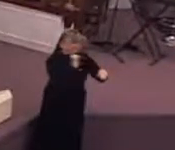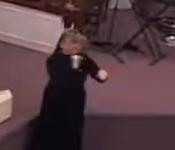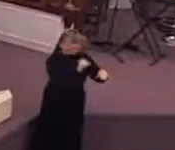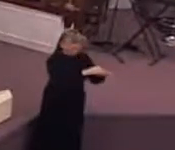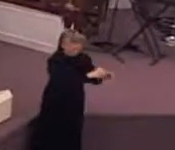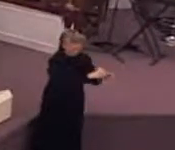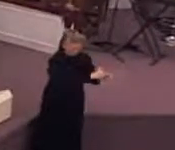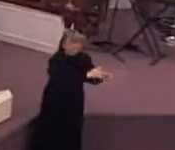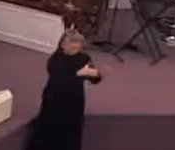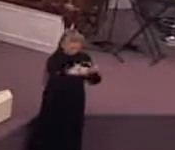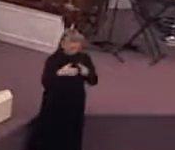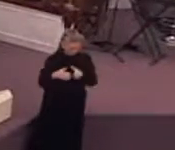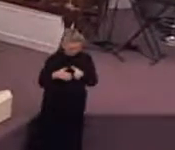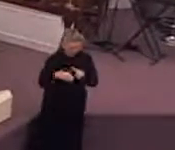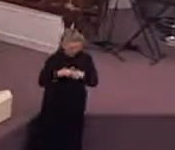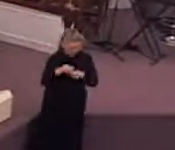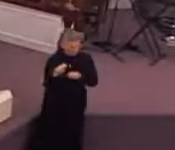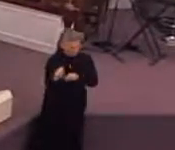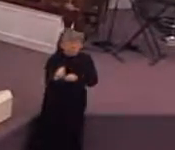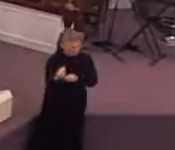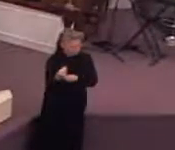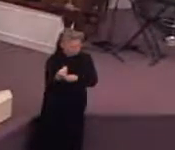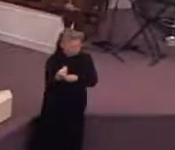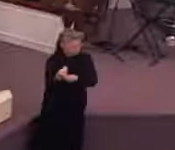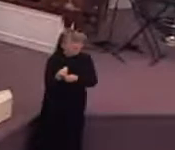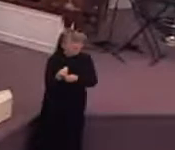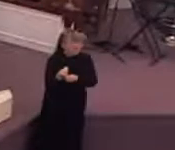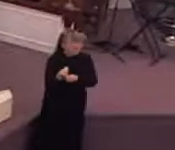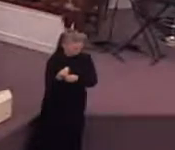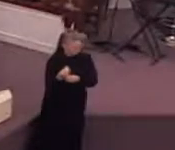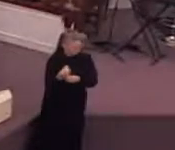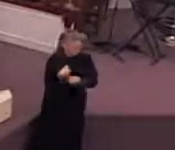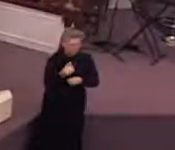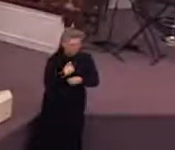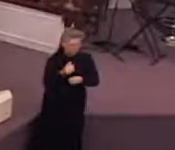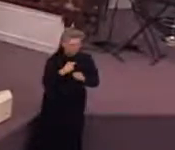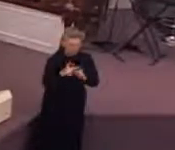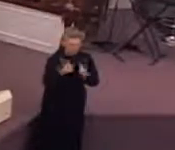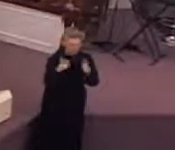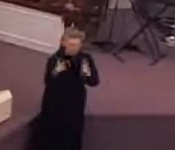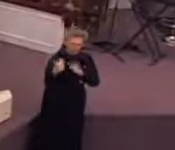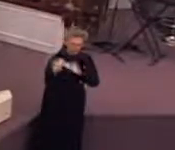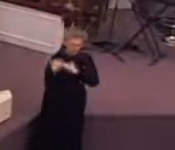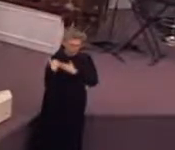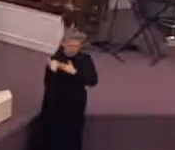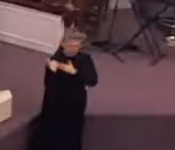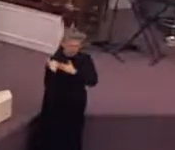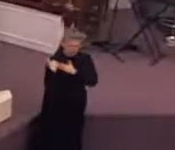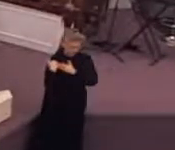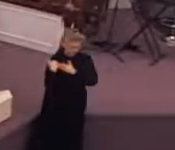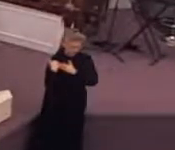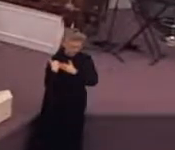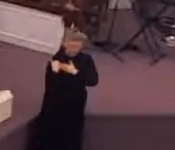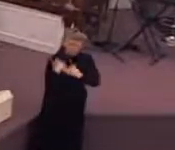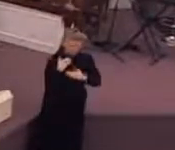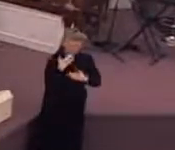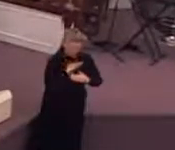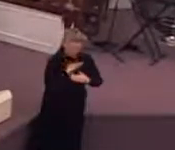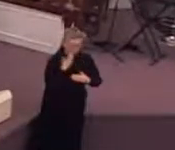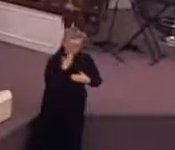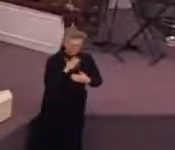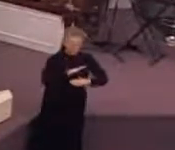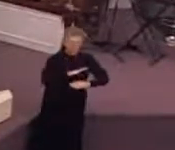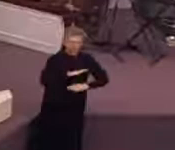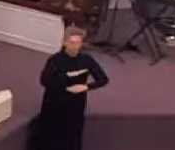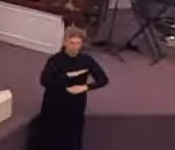a time as this. Hallelujah. We have a tremendous responsibility. And so we're going to fulfill it. But we're